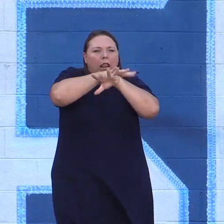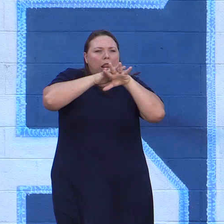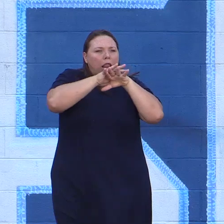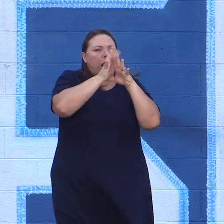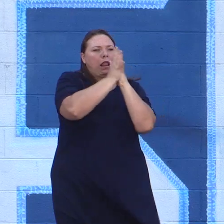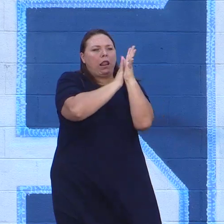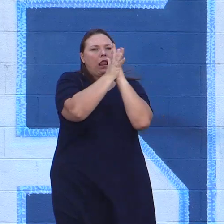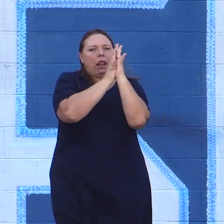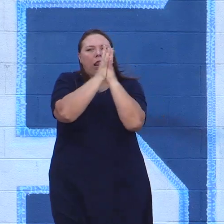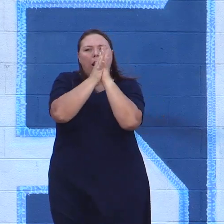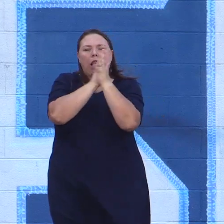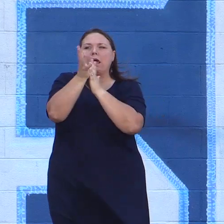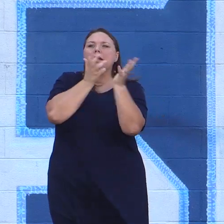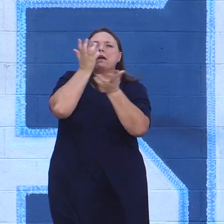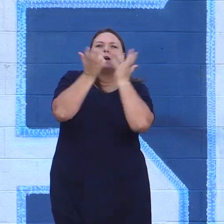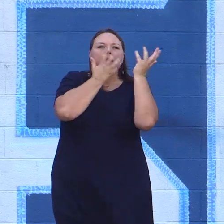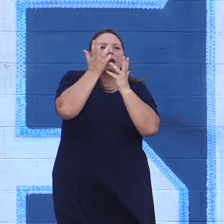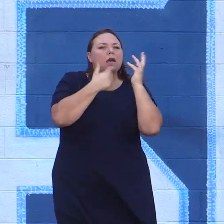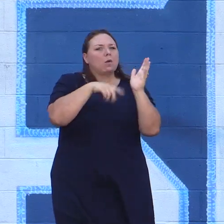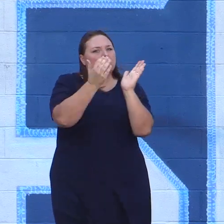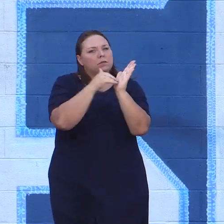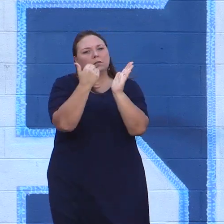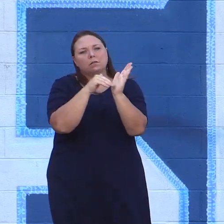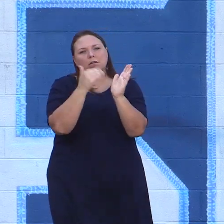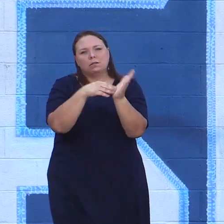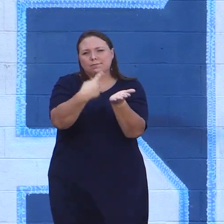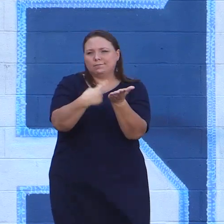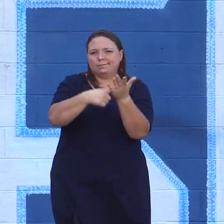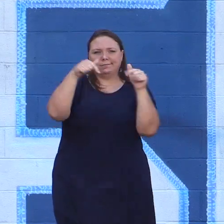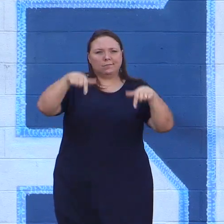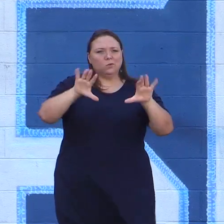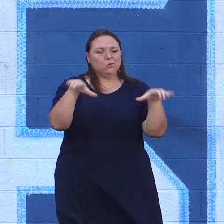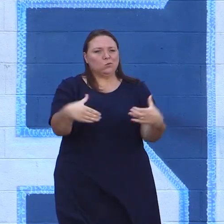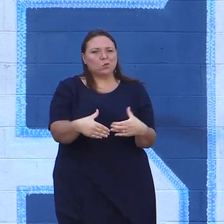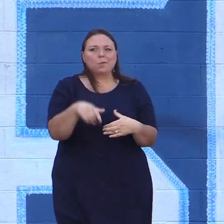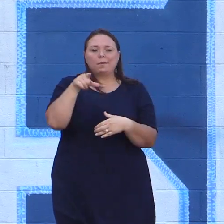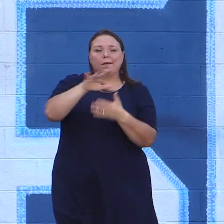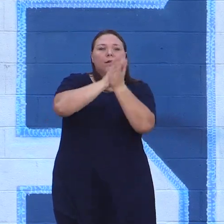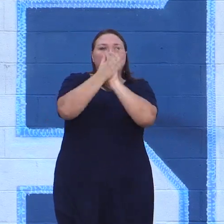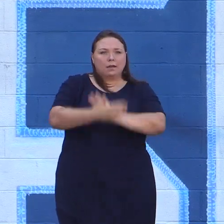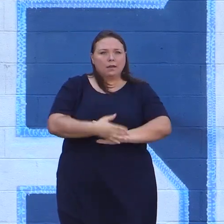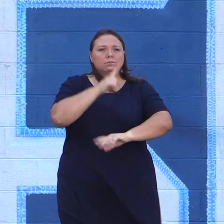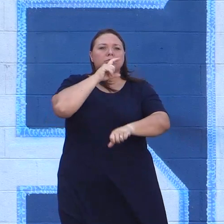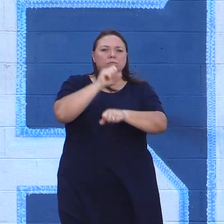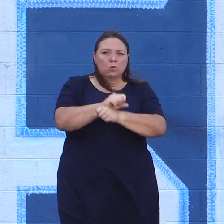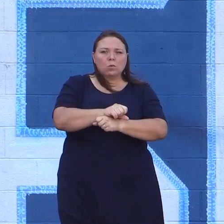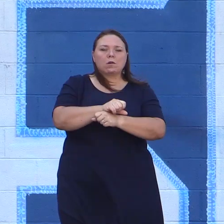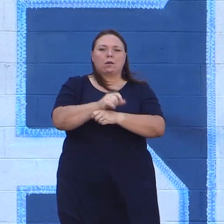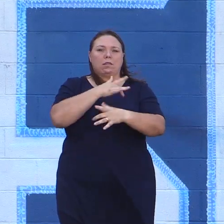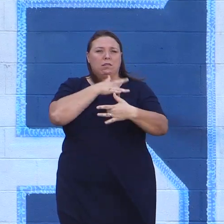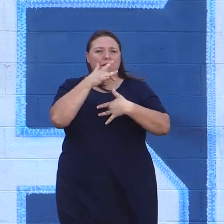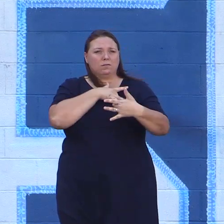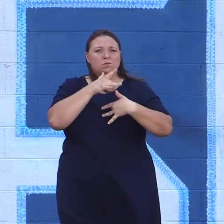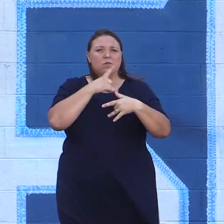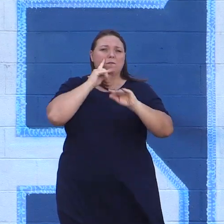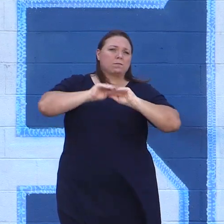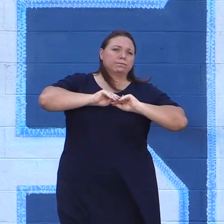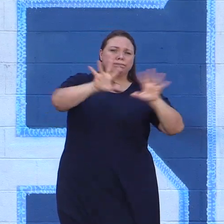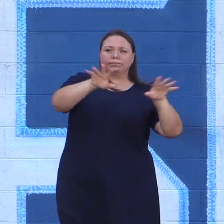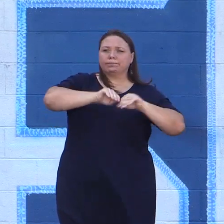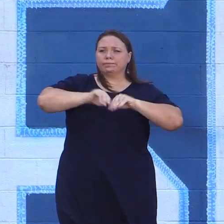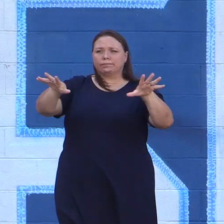clusters shouting, which repeatedly we have talked about in this group as being a source of the greatest concern for